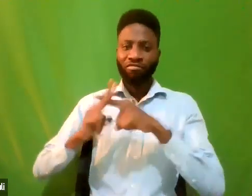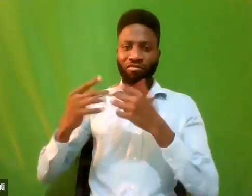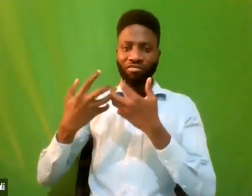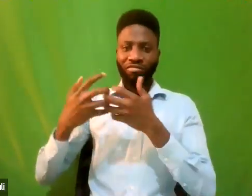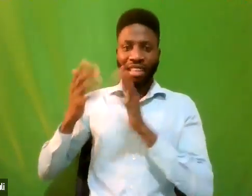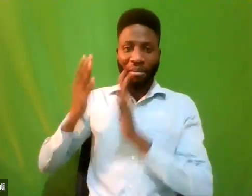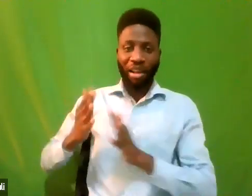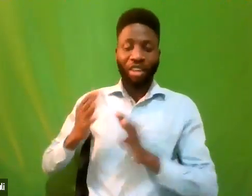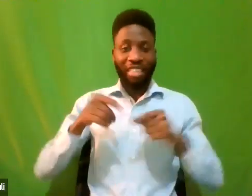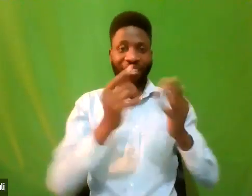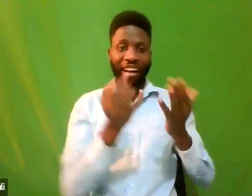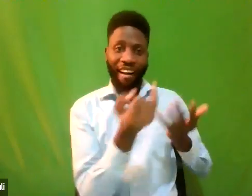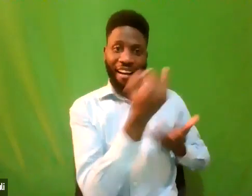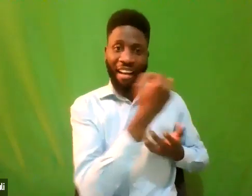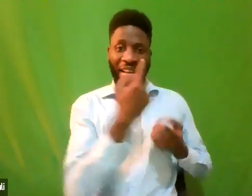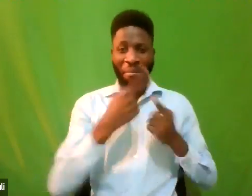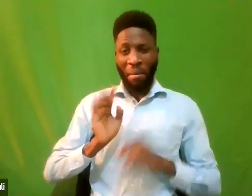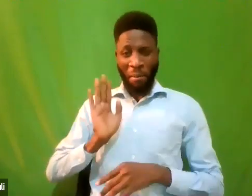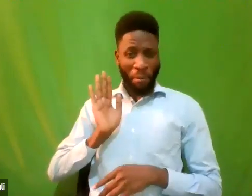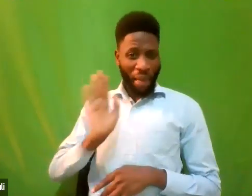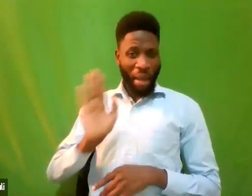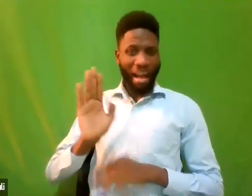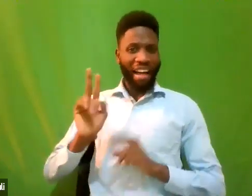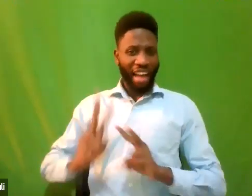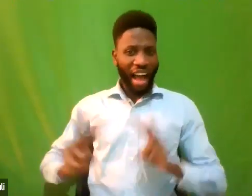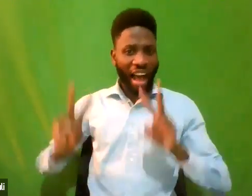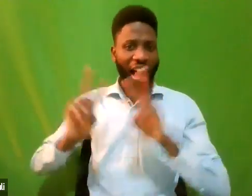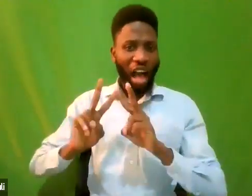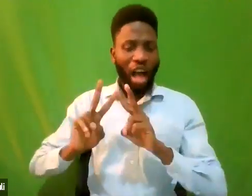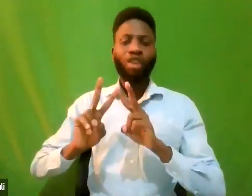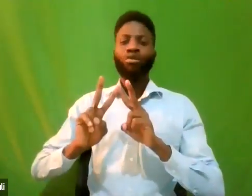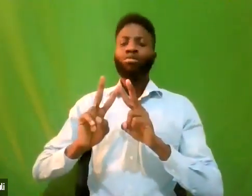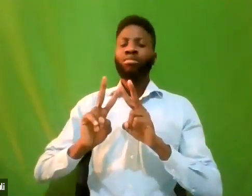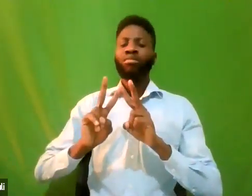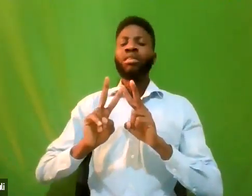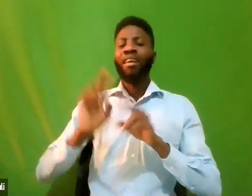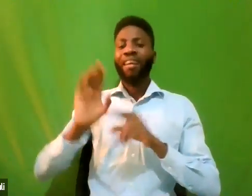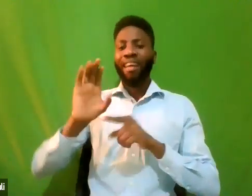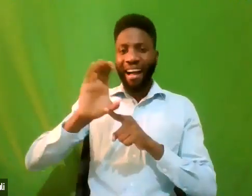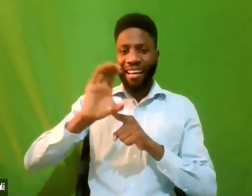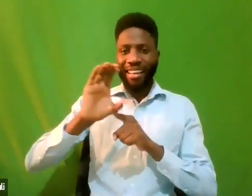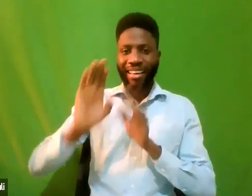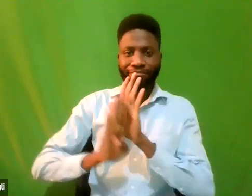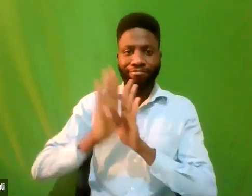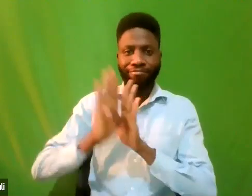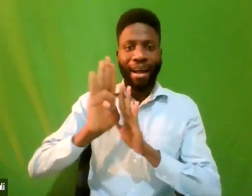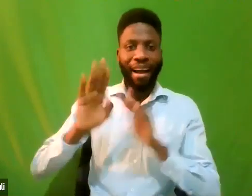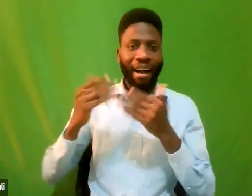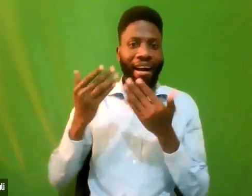but they have some key values, key career development or key growth values and aspects